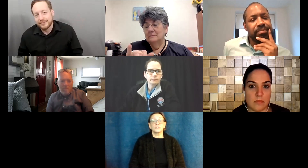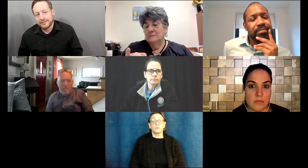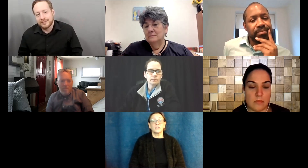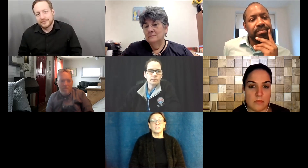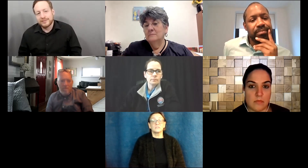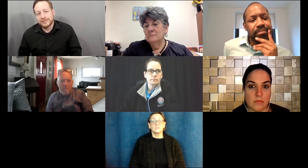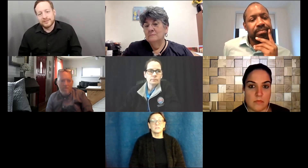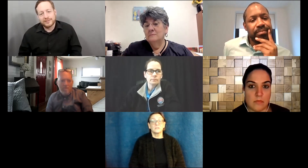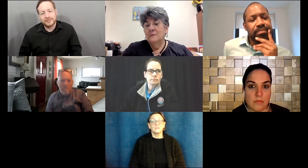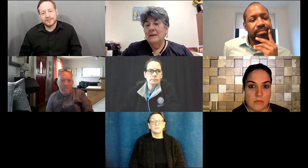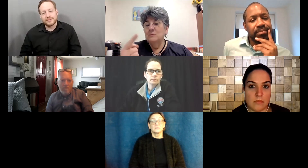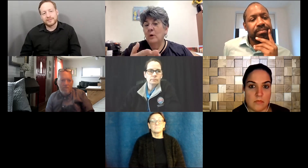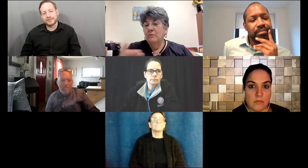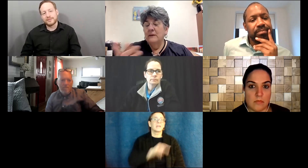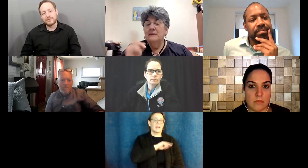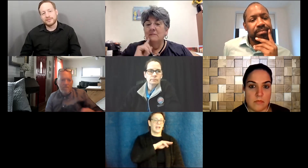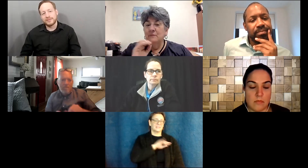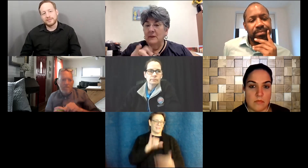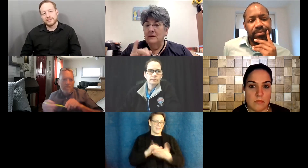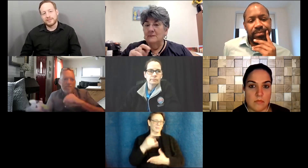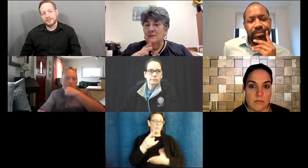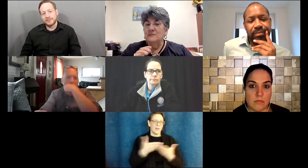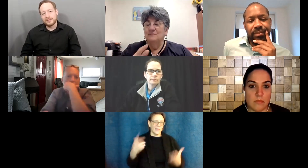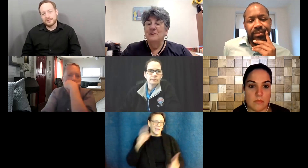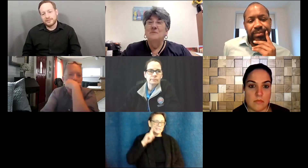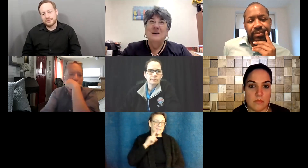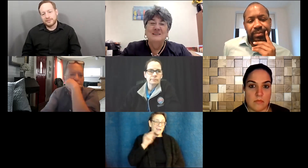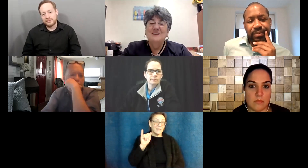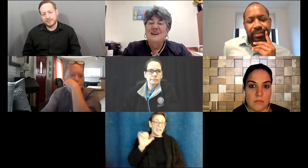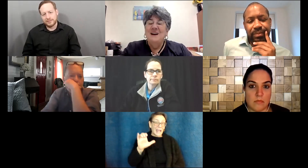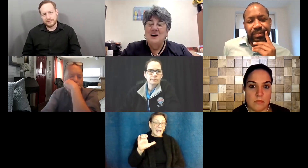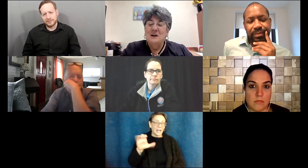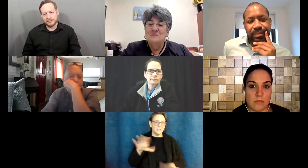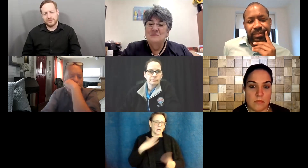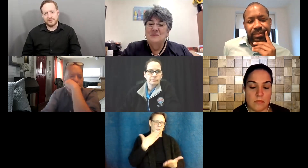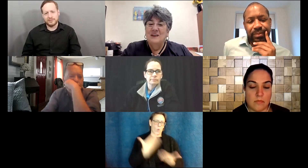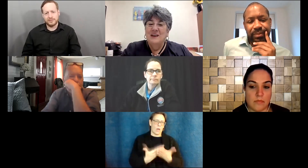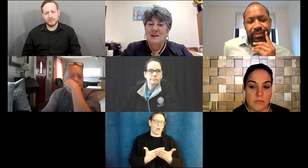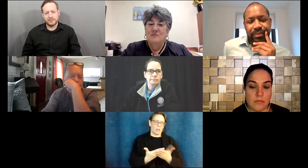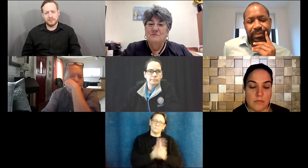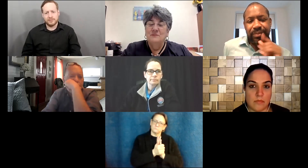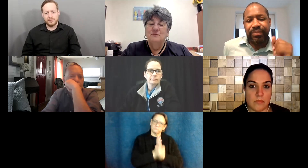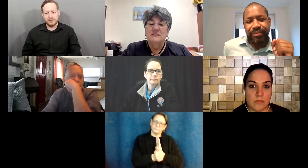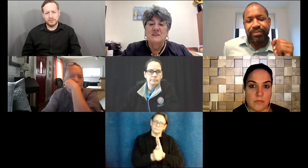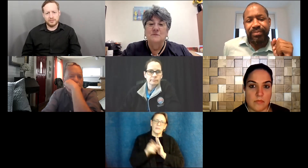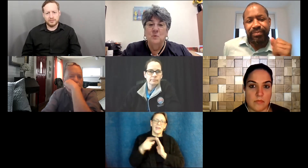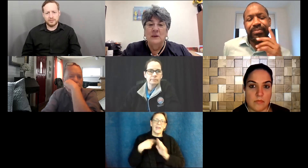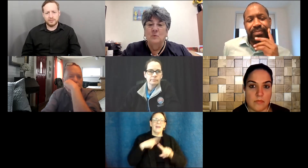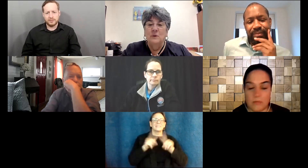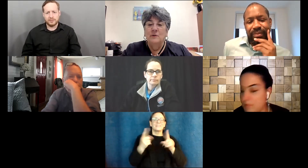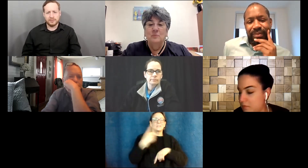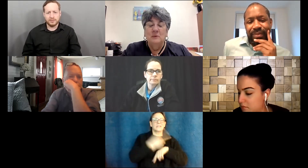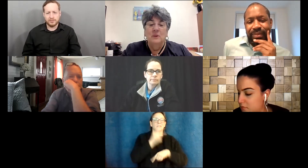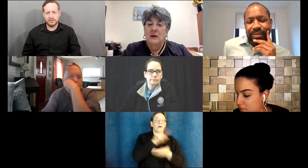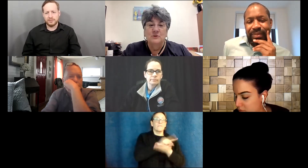we're not sure what it is. That's one thing Deaf Inc. does very well. They have different days of the week